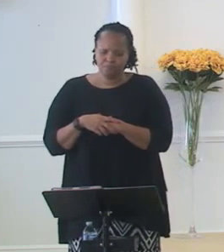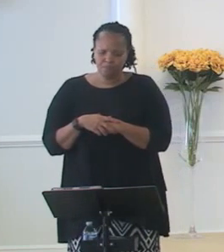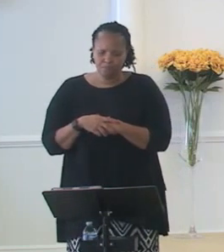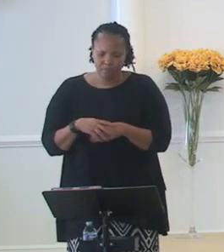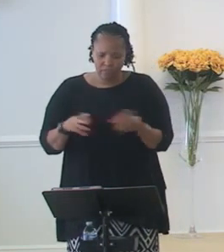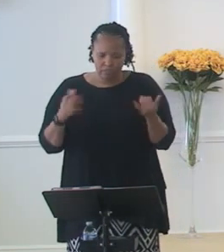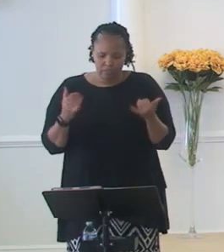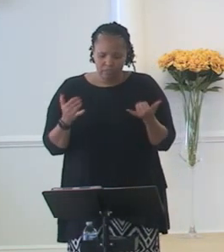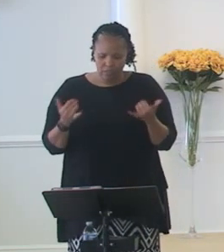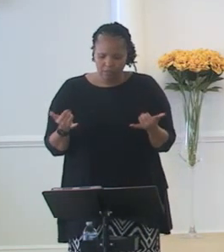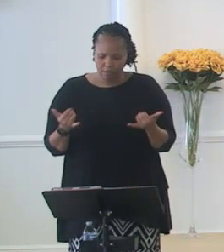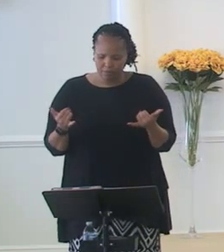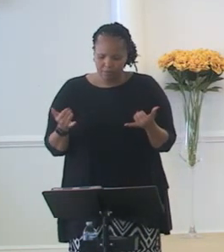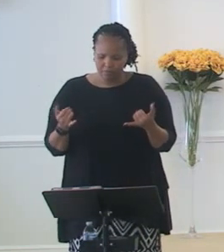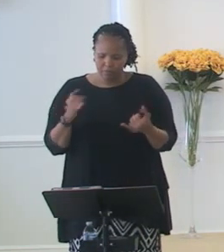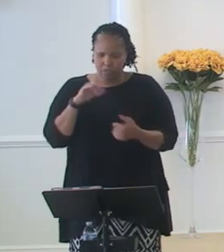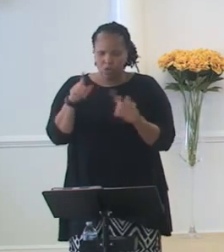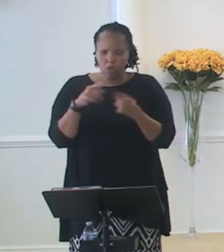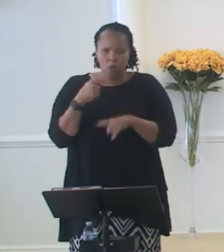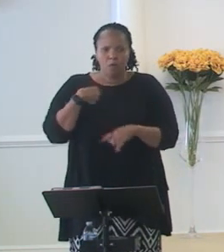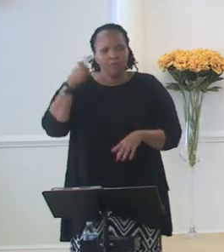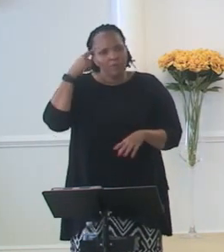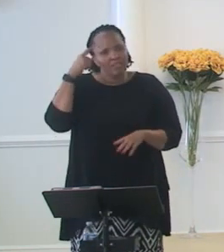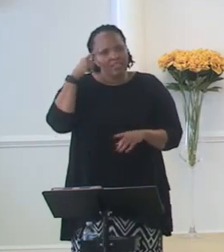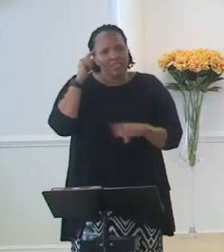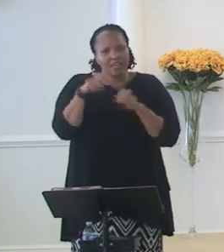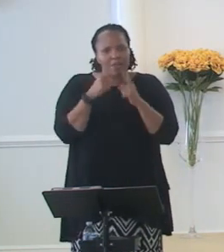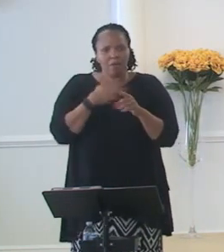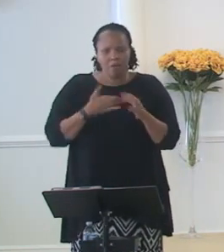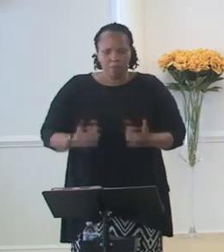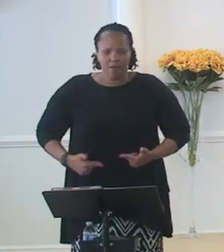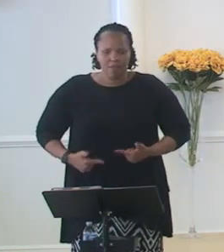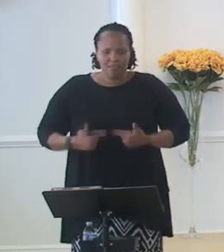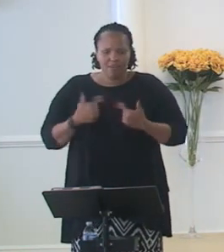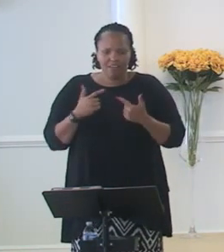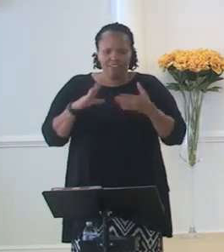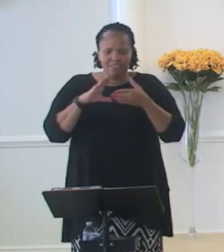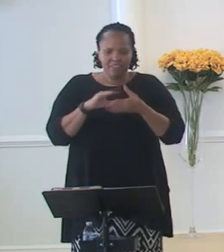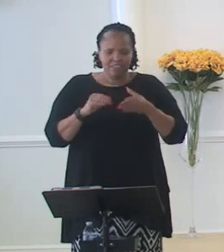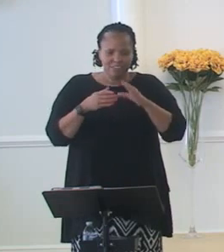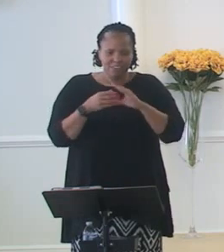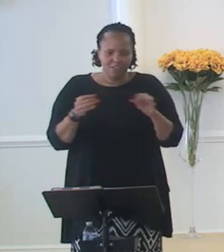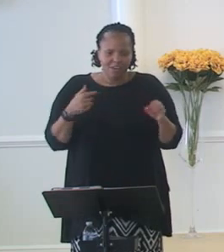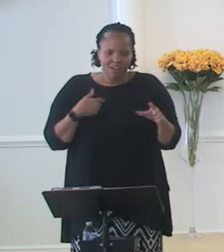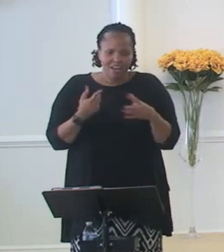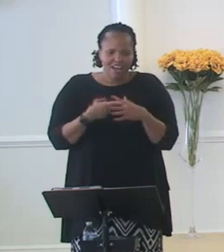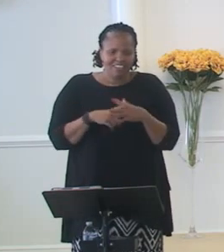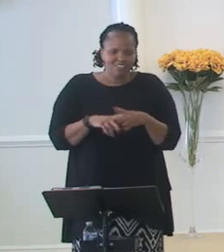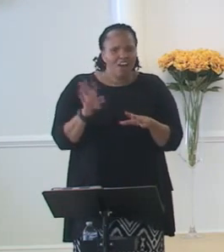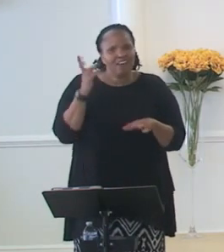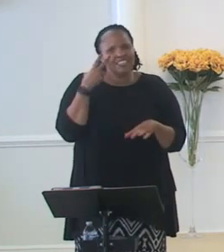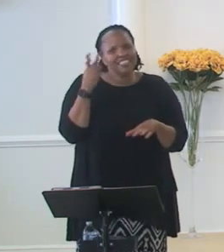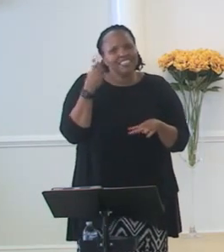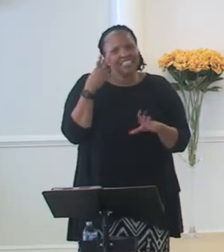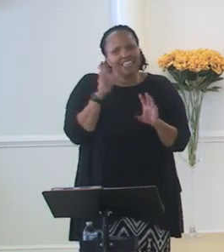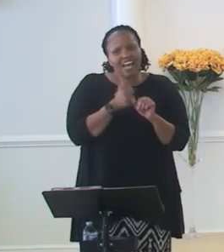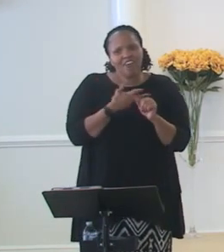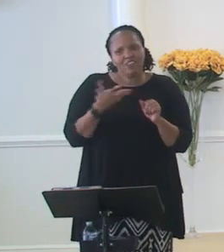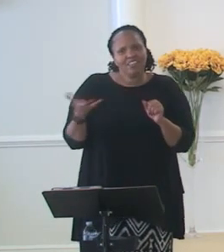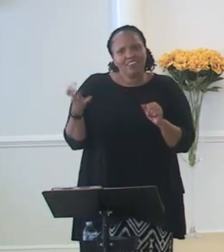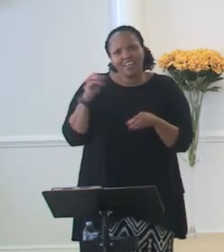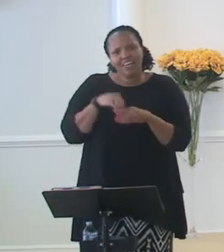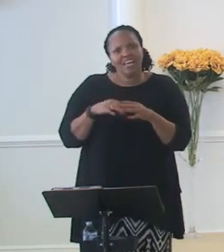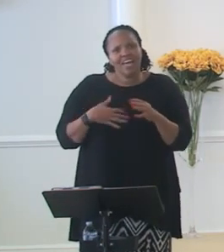Now, when I think about my life as a story, I begin to look at everything in